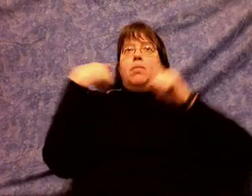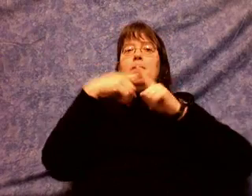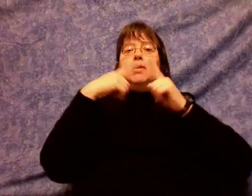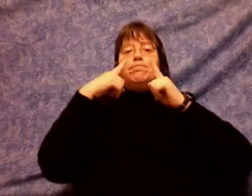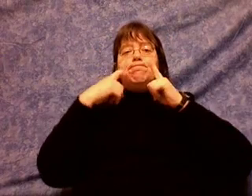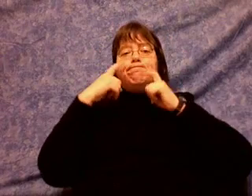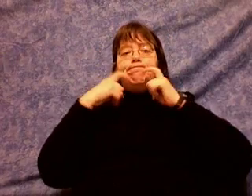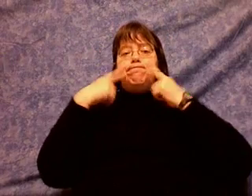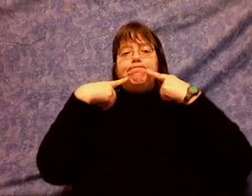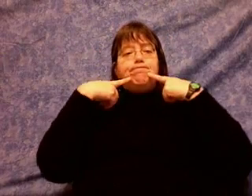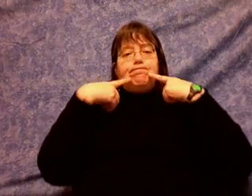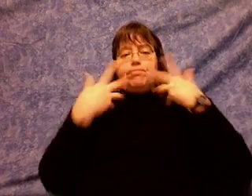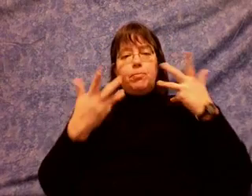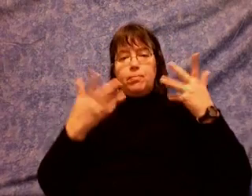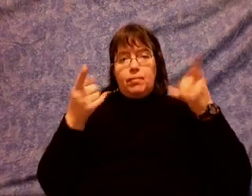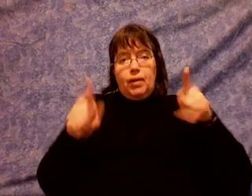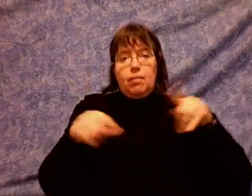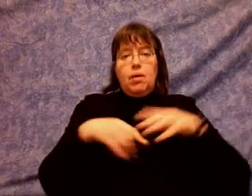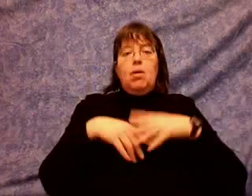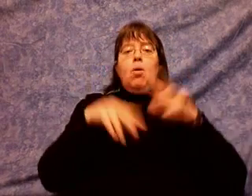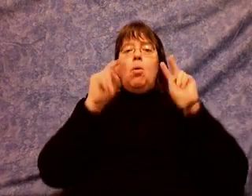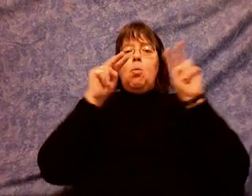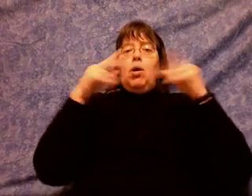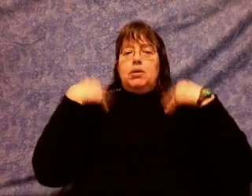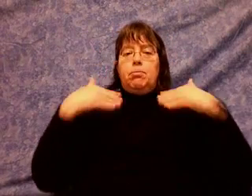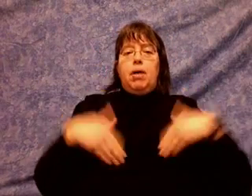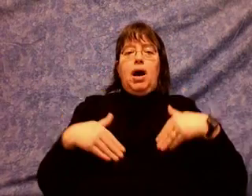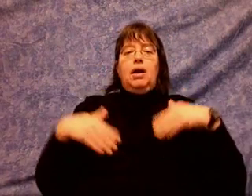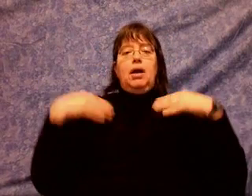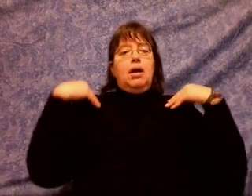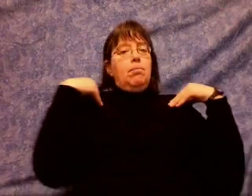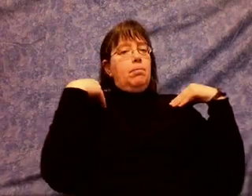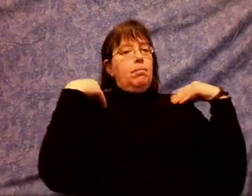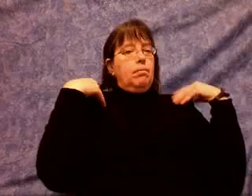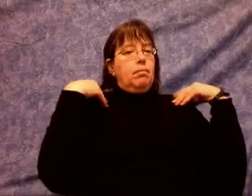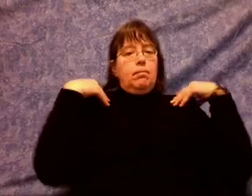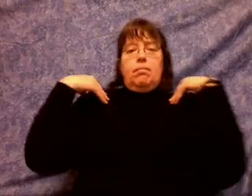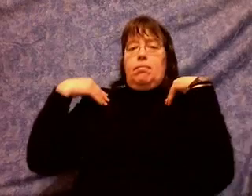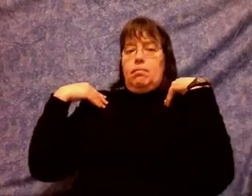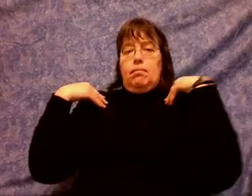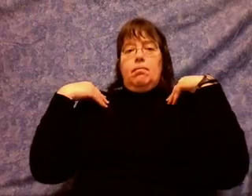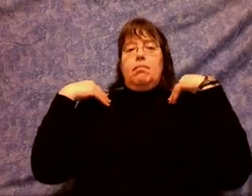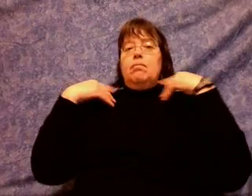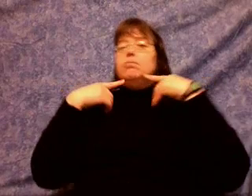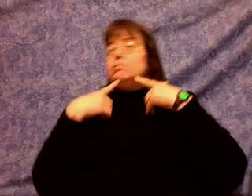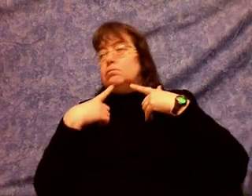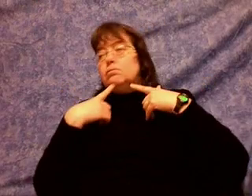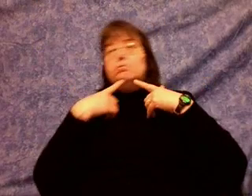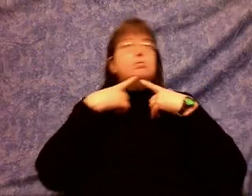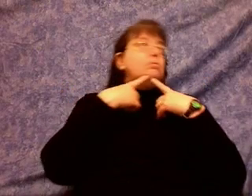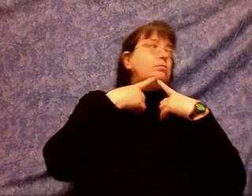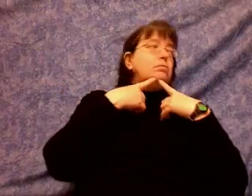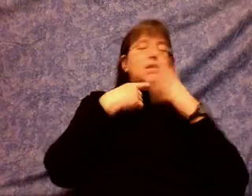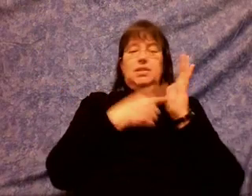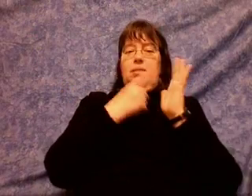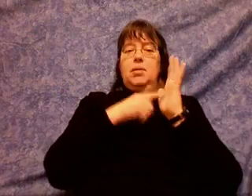face, also the lower face. See what happens, watch the body leans, the head